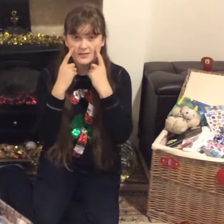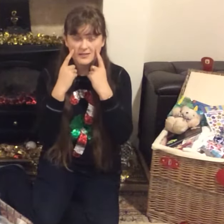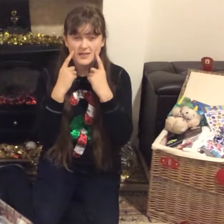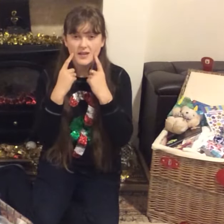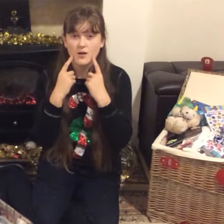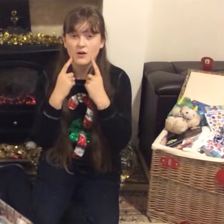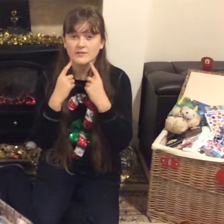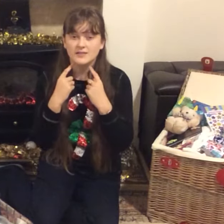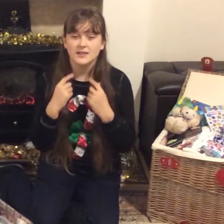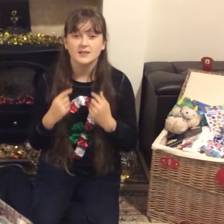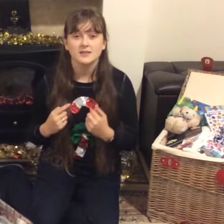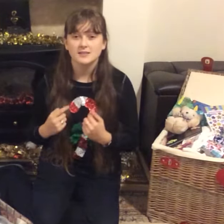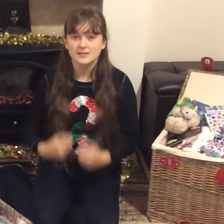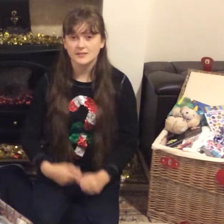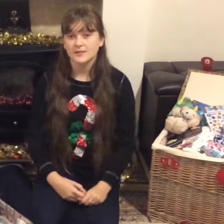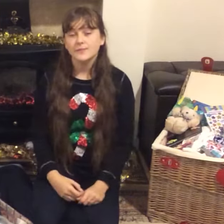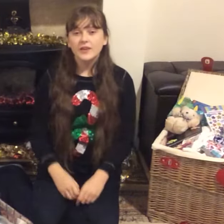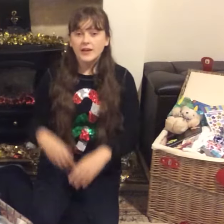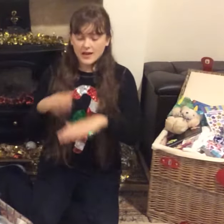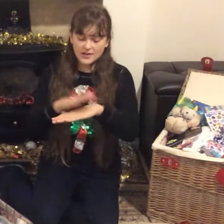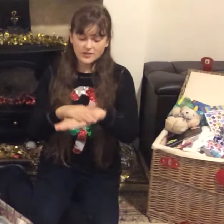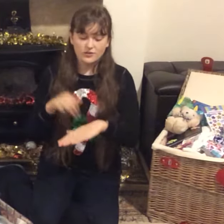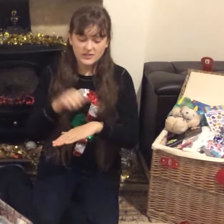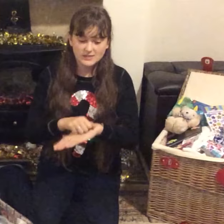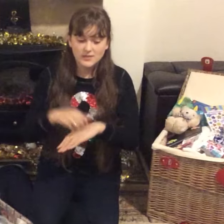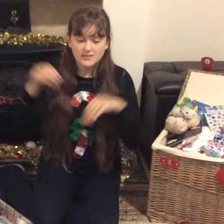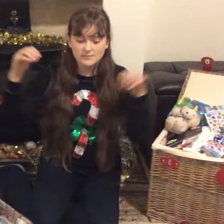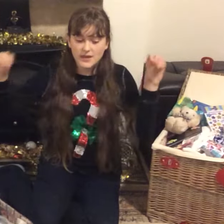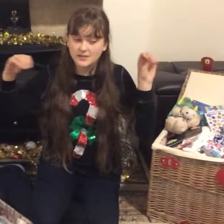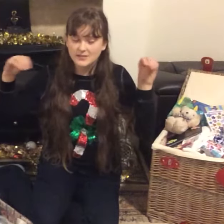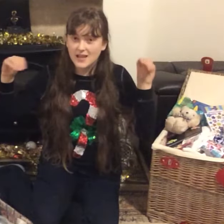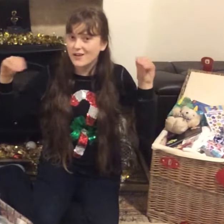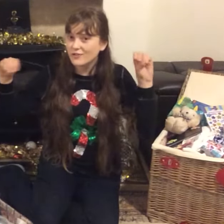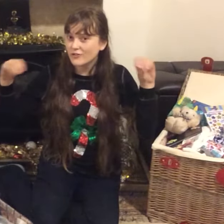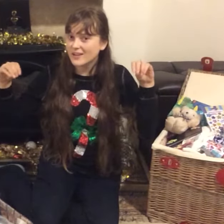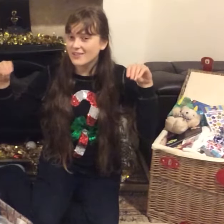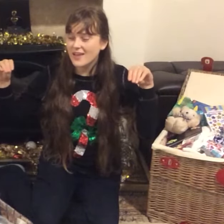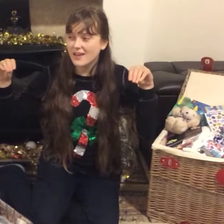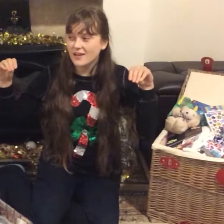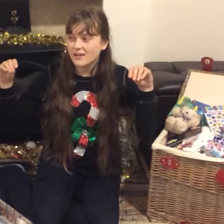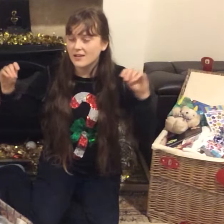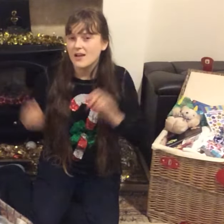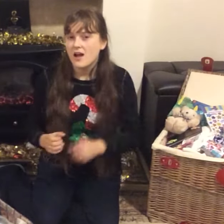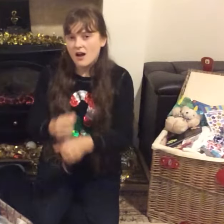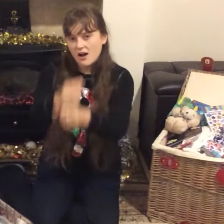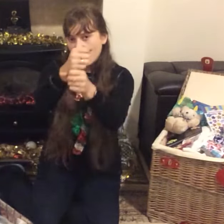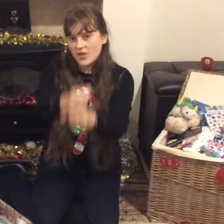sting of tears. And the Christmas bells that we hear are